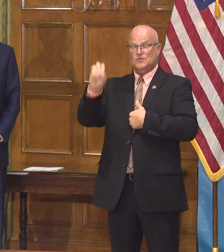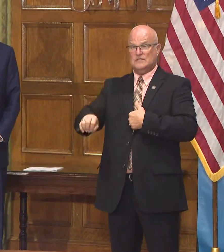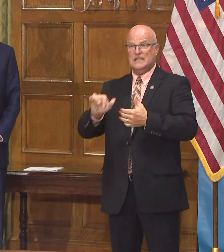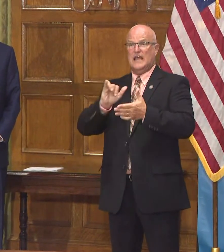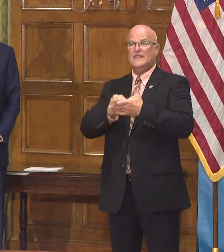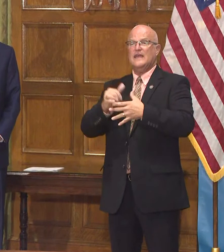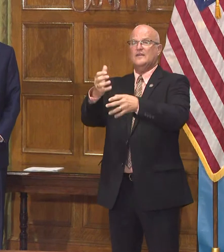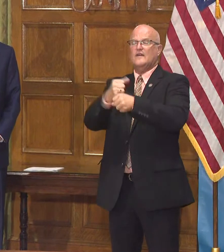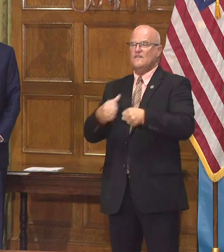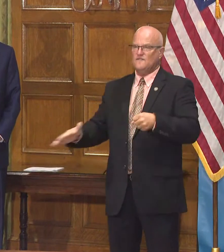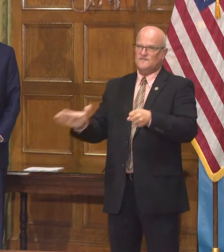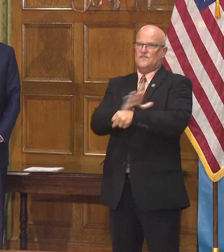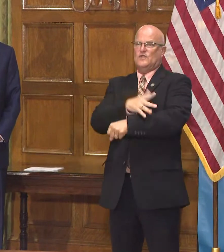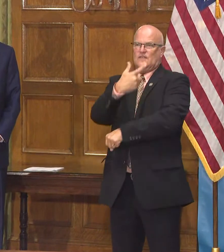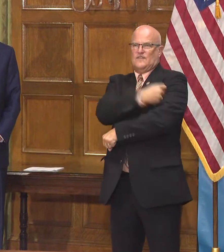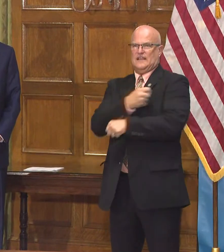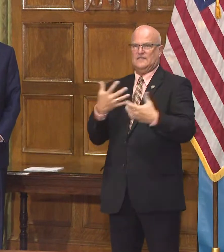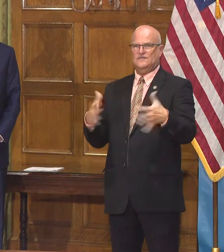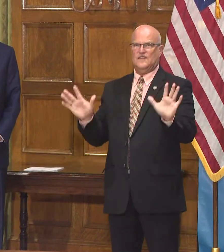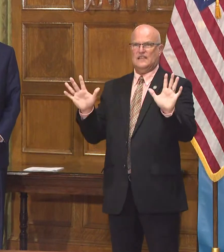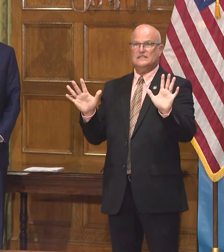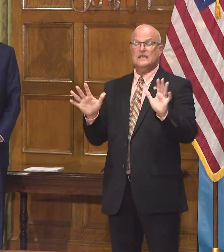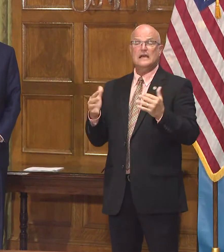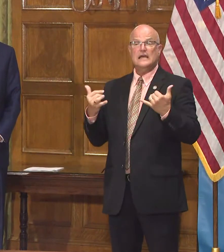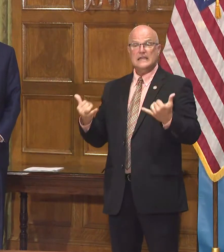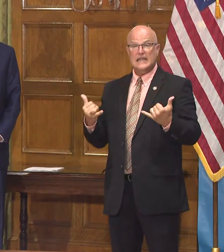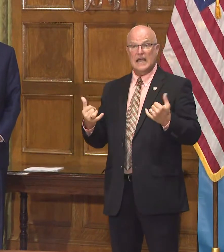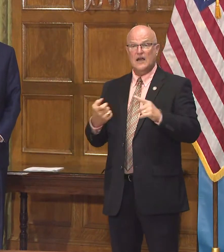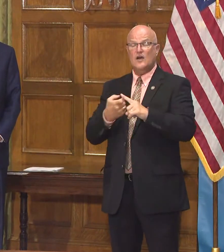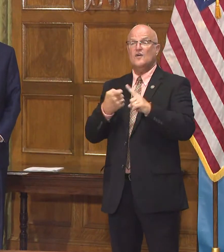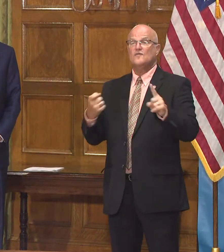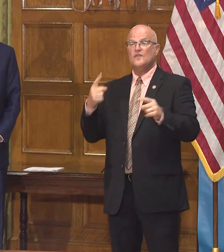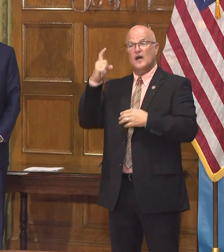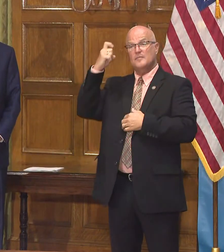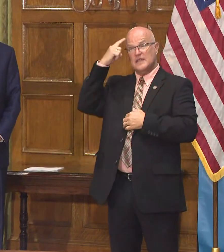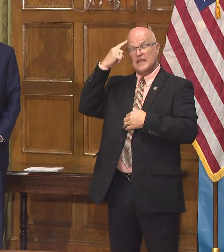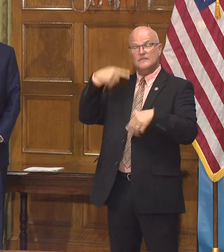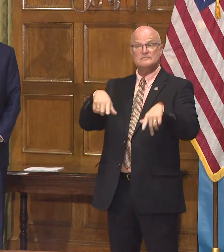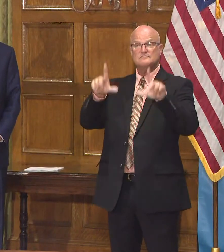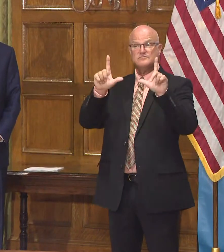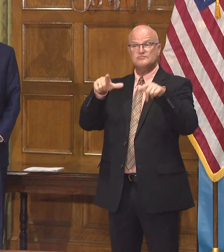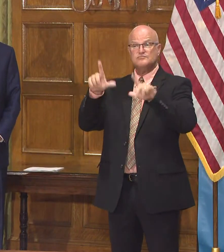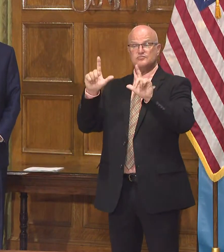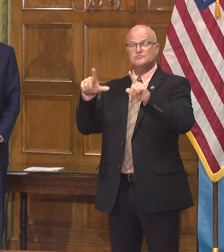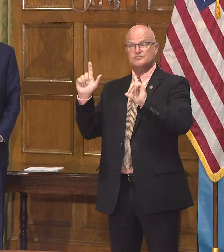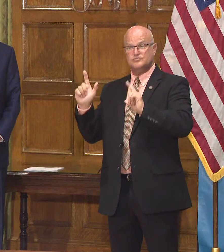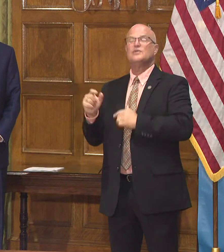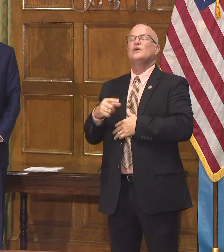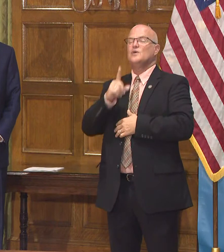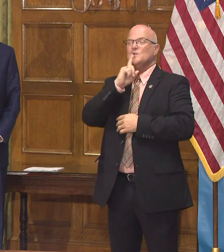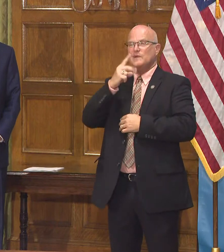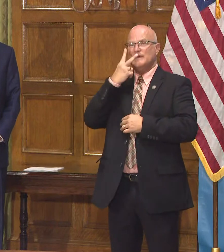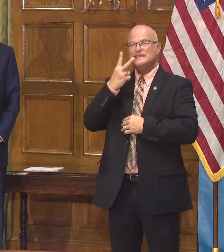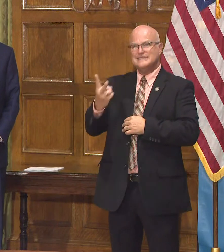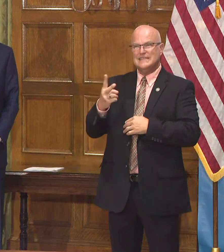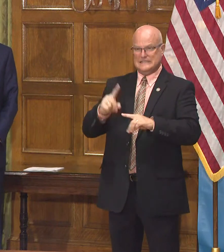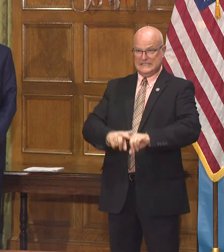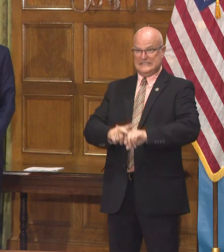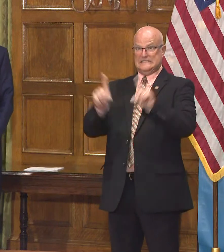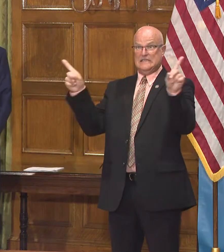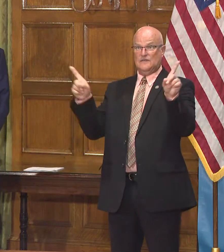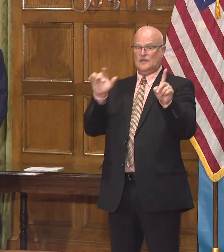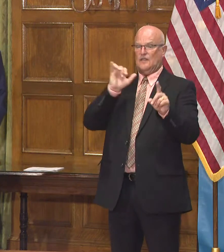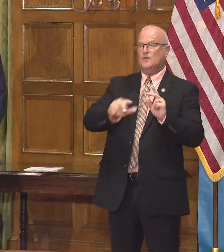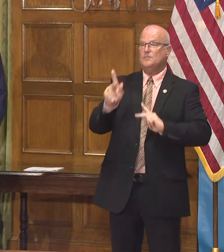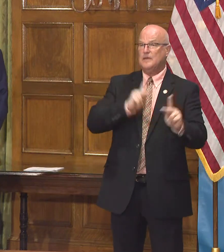have received fully vaccinated. Now, as you can see from the governor's slides earlier today, you can really see that there's a difference in